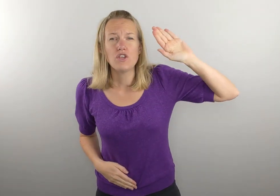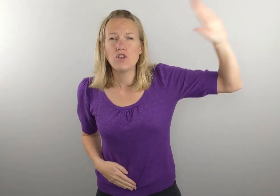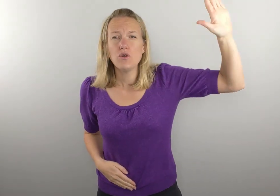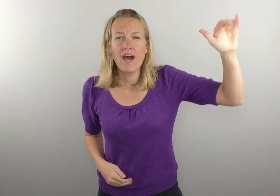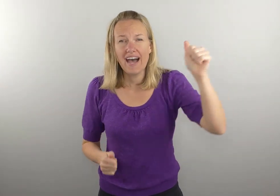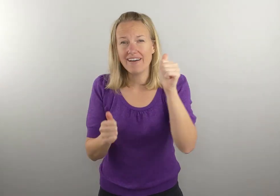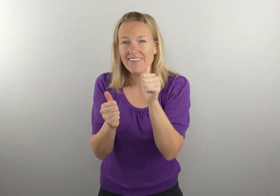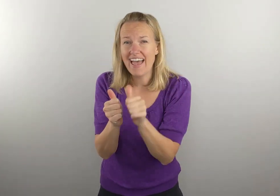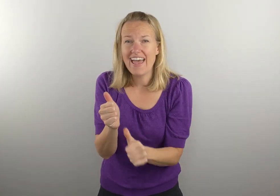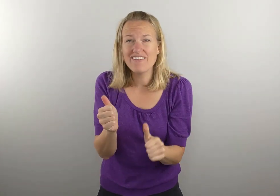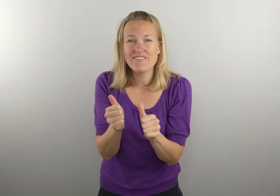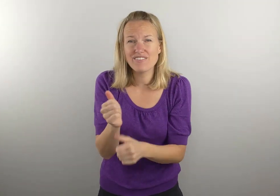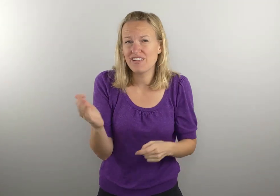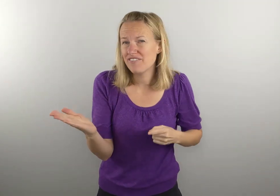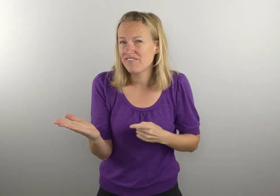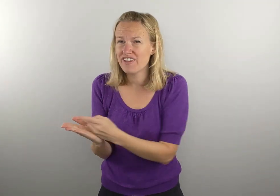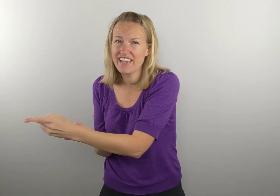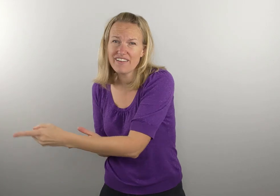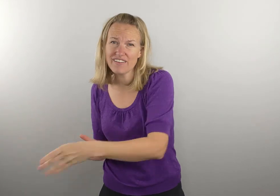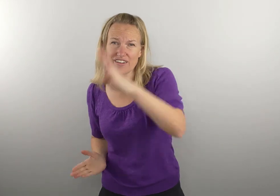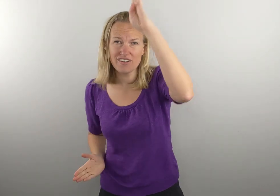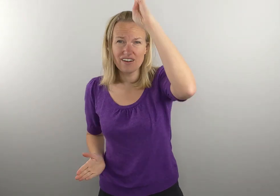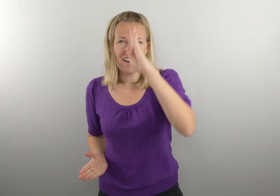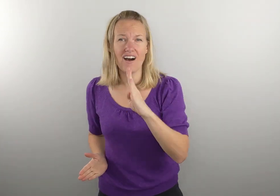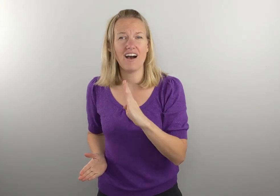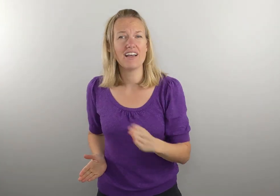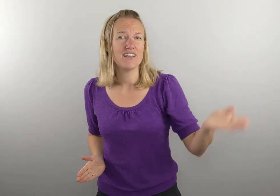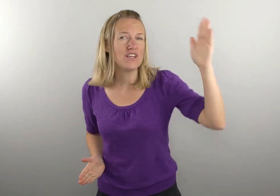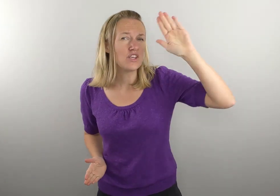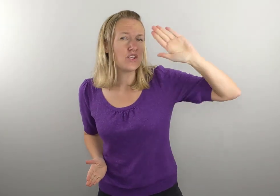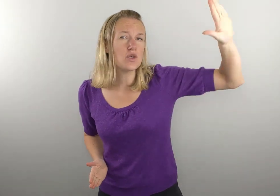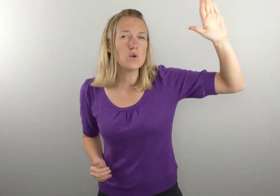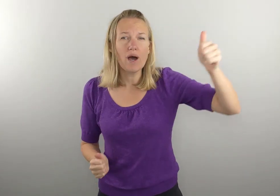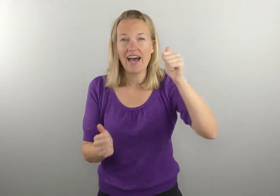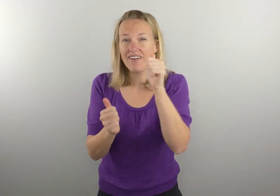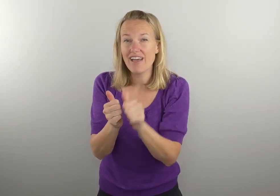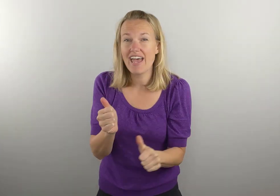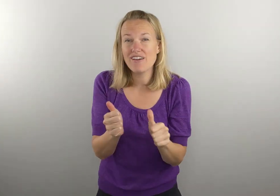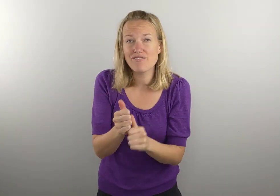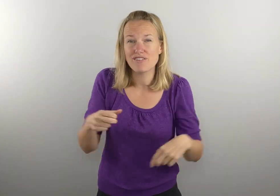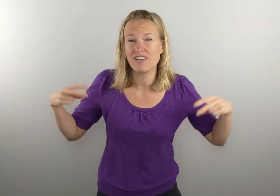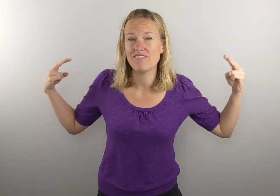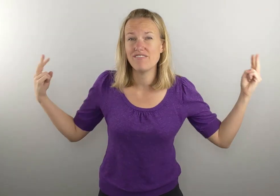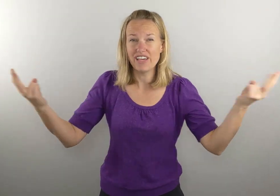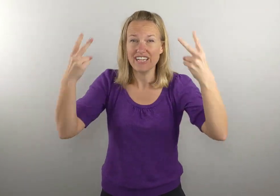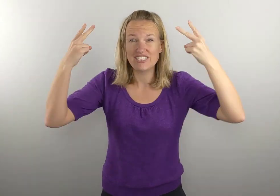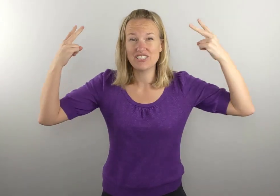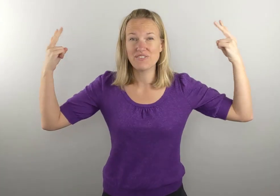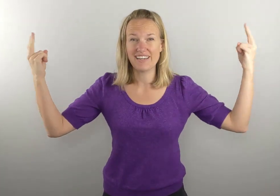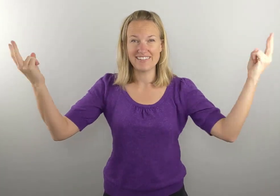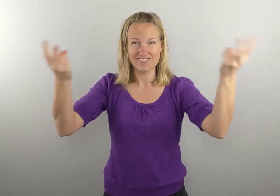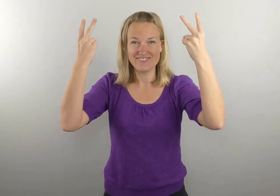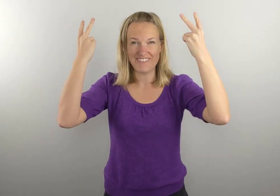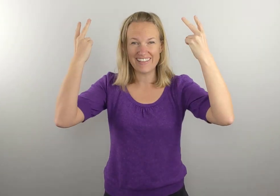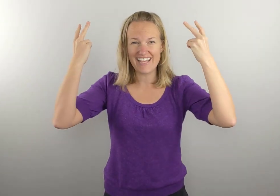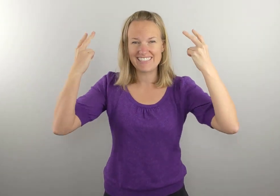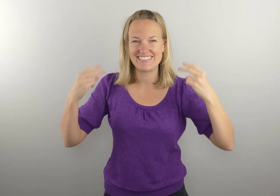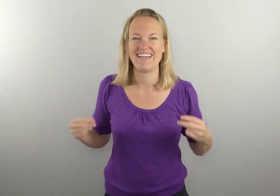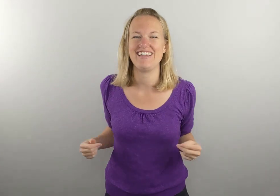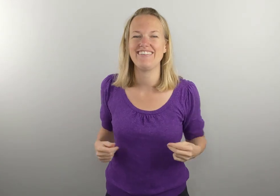You have every failure, God. You have every victory. One last time,